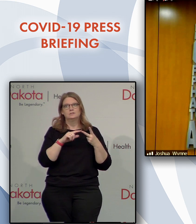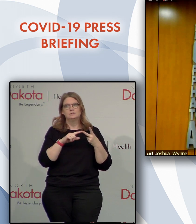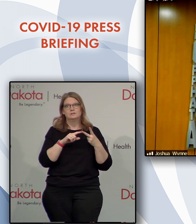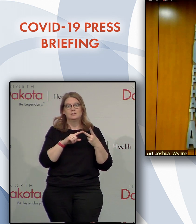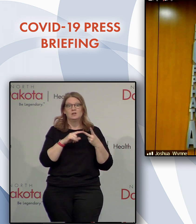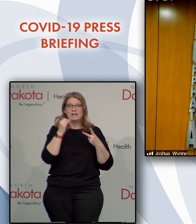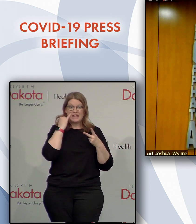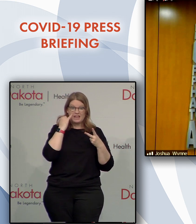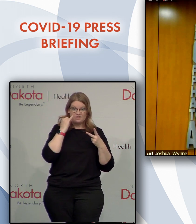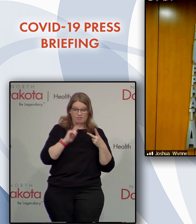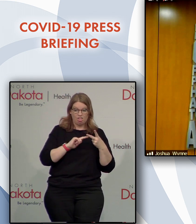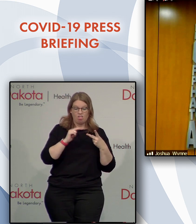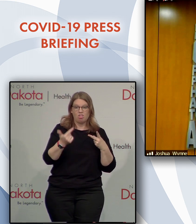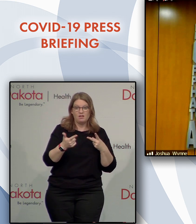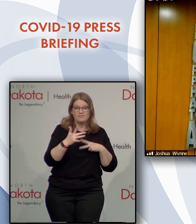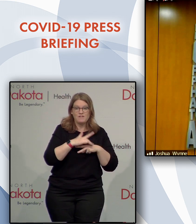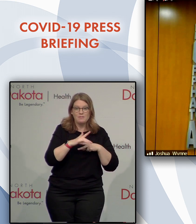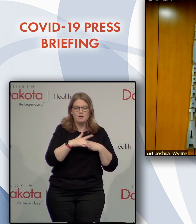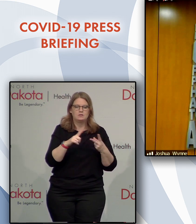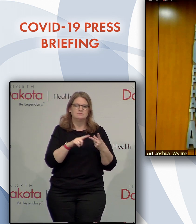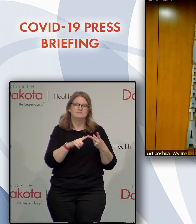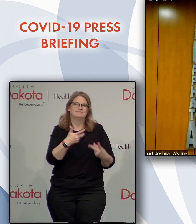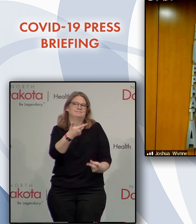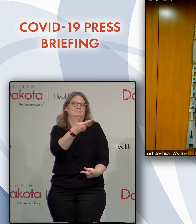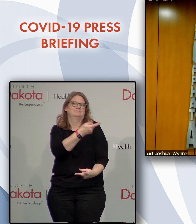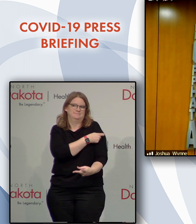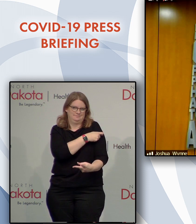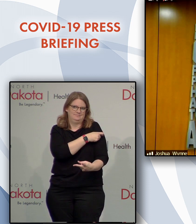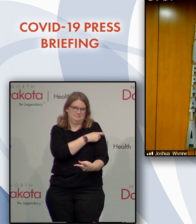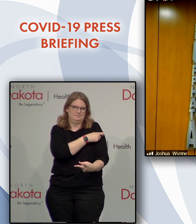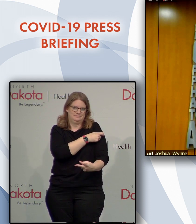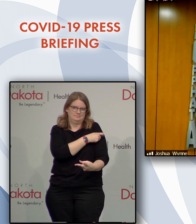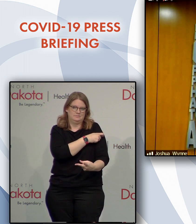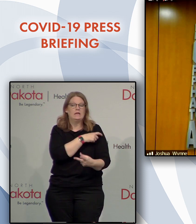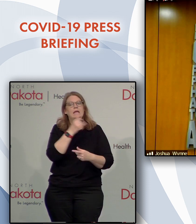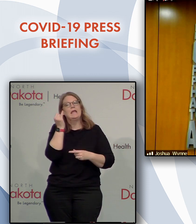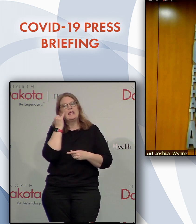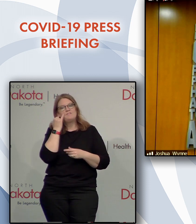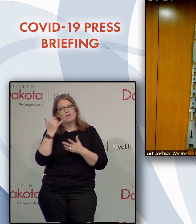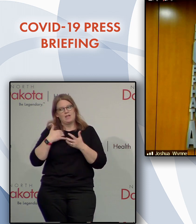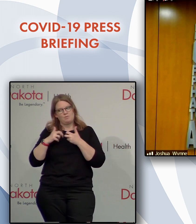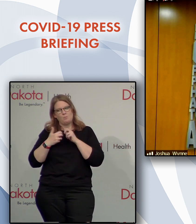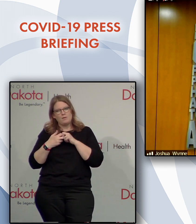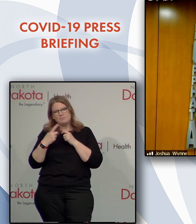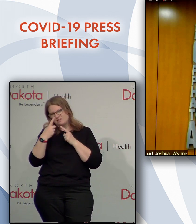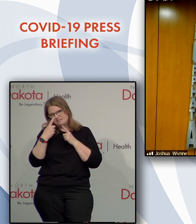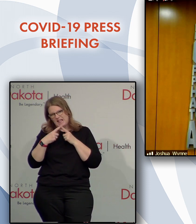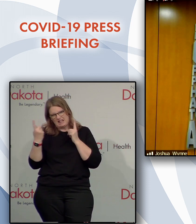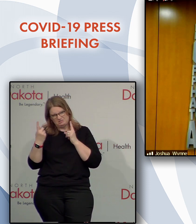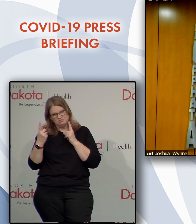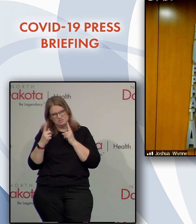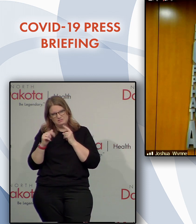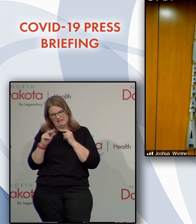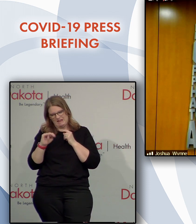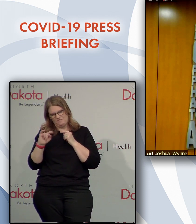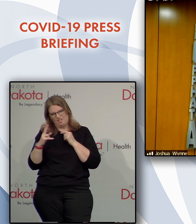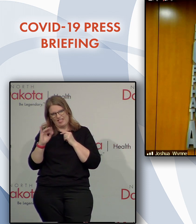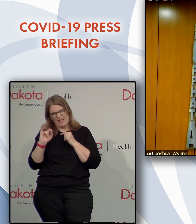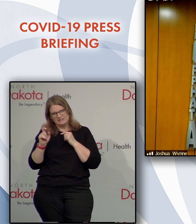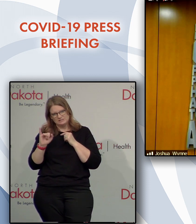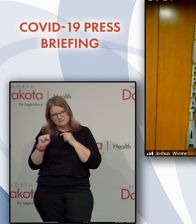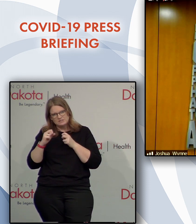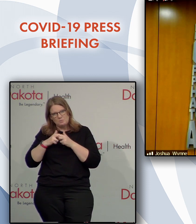the vaccine if you don't have a contraindication. It's really the definitive way that we will bring